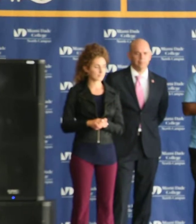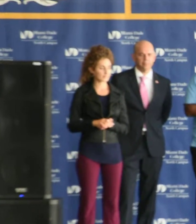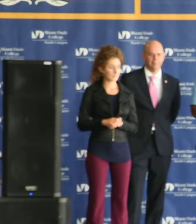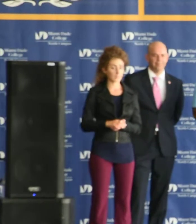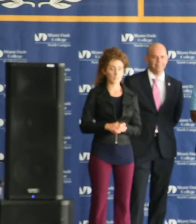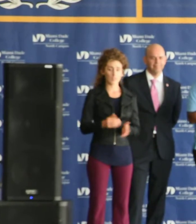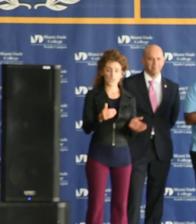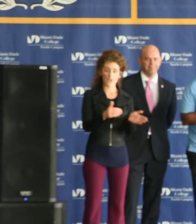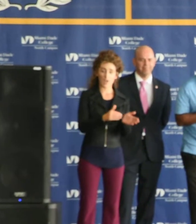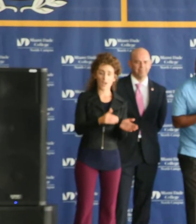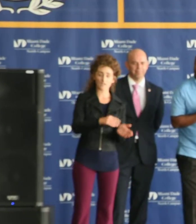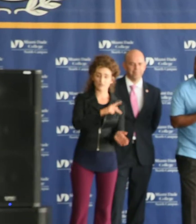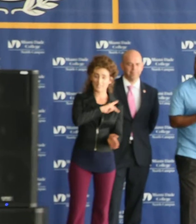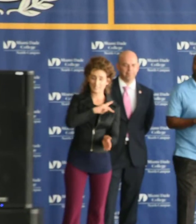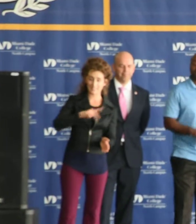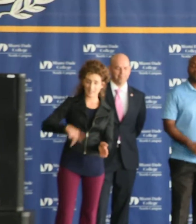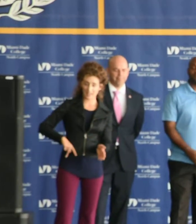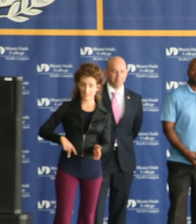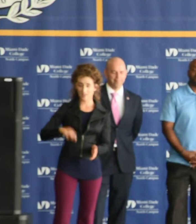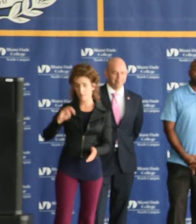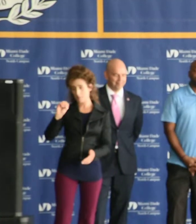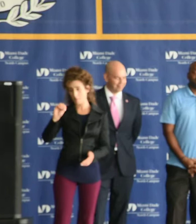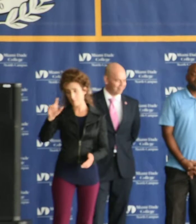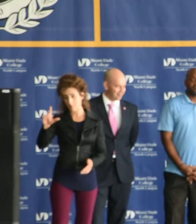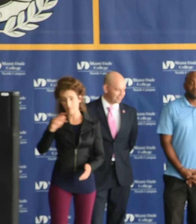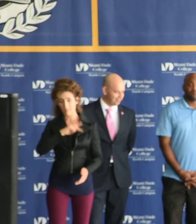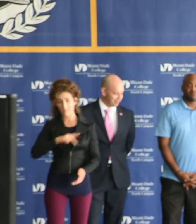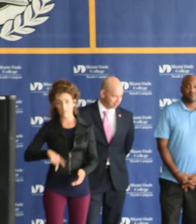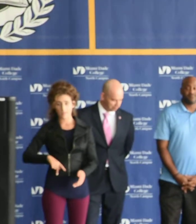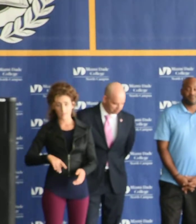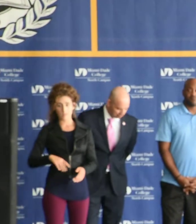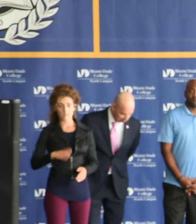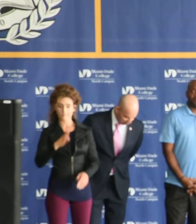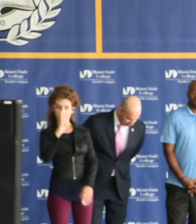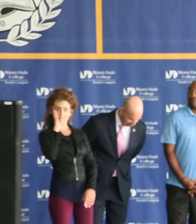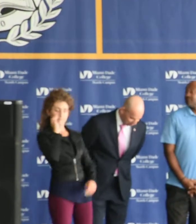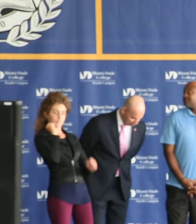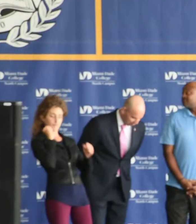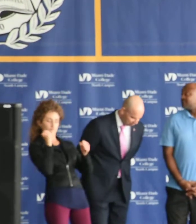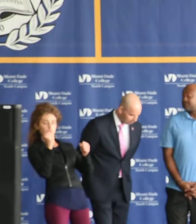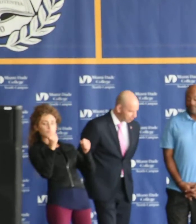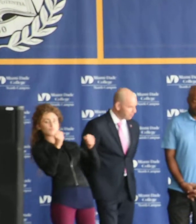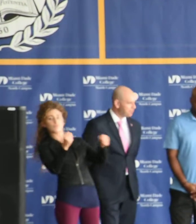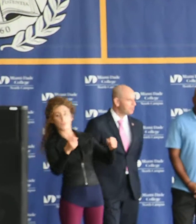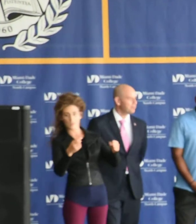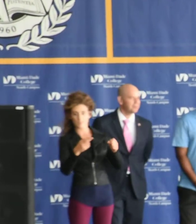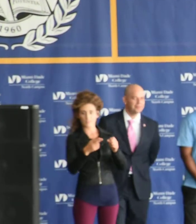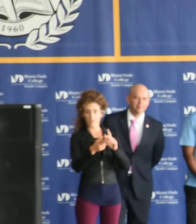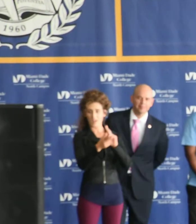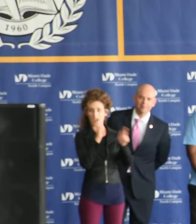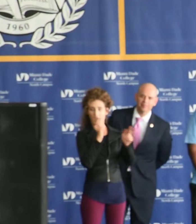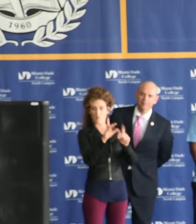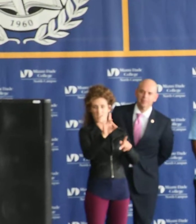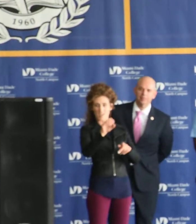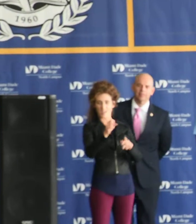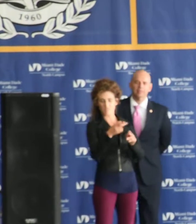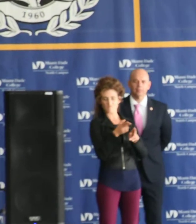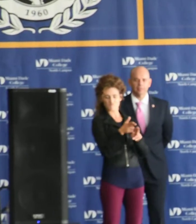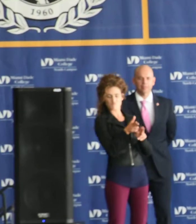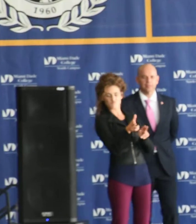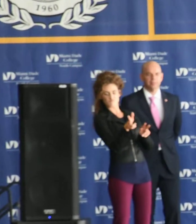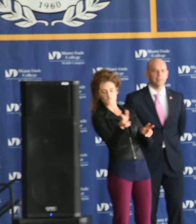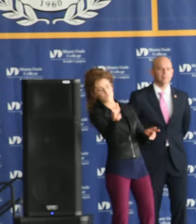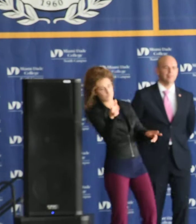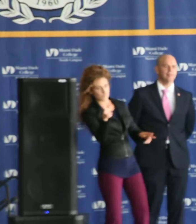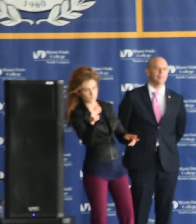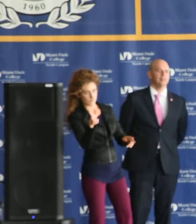Dr. King came straight down Highway 80 and veered off to tell us about